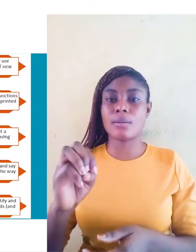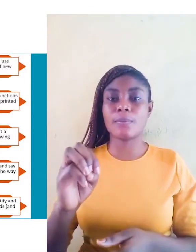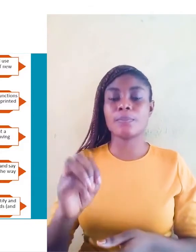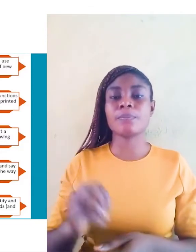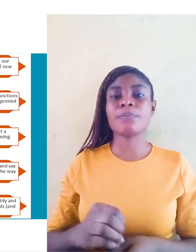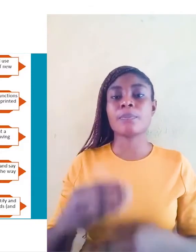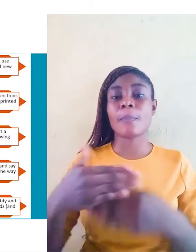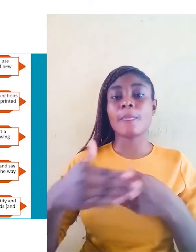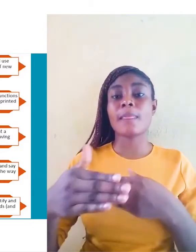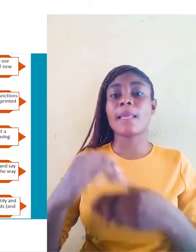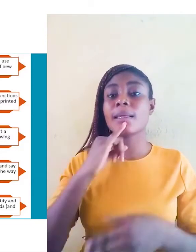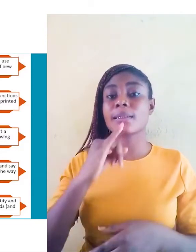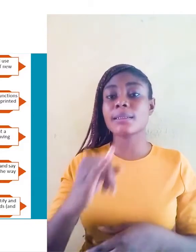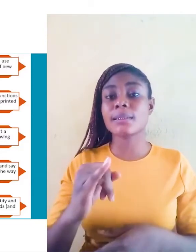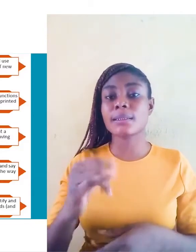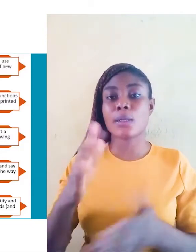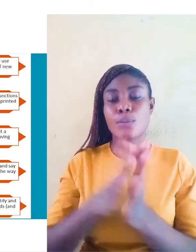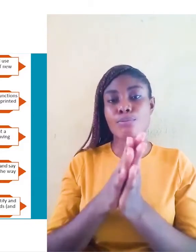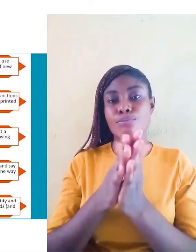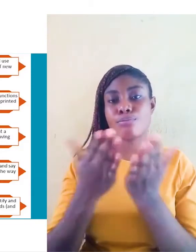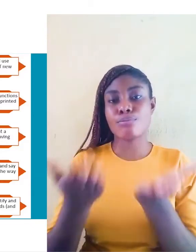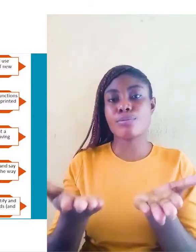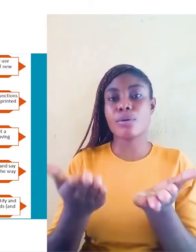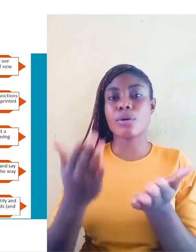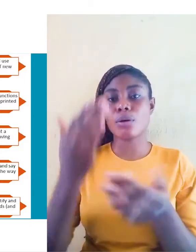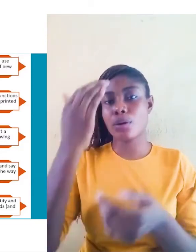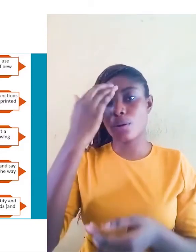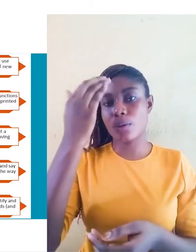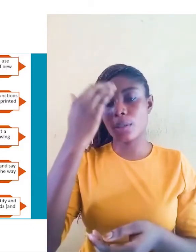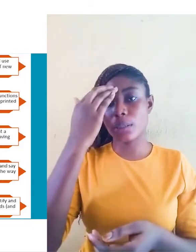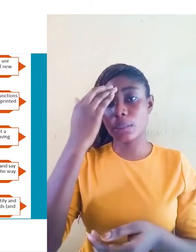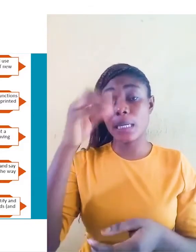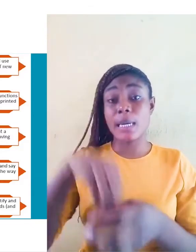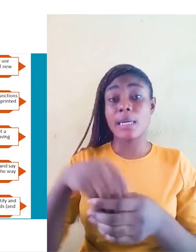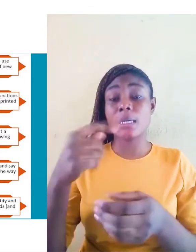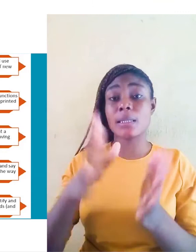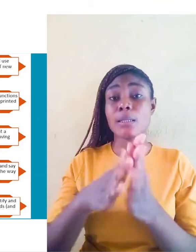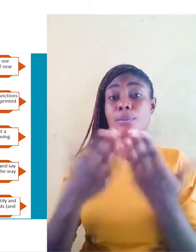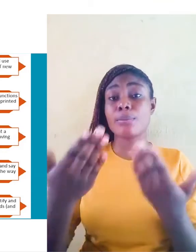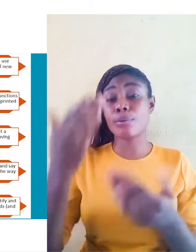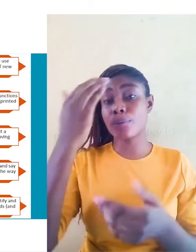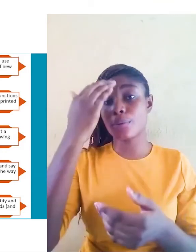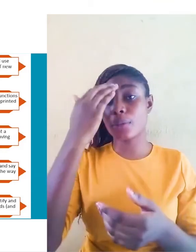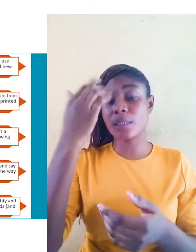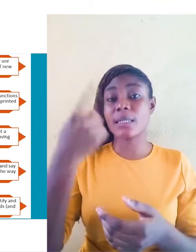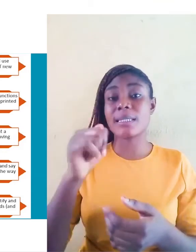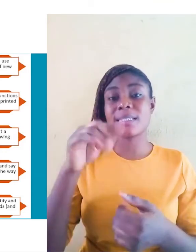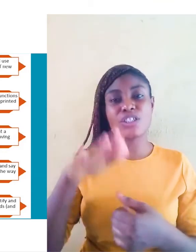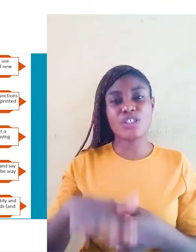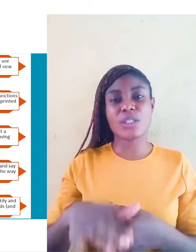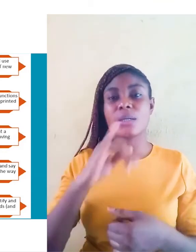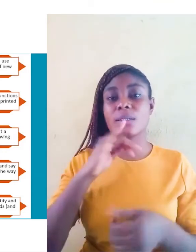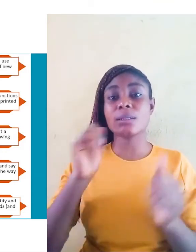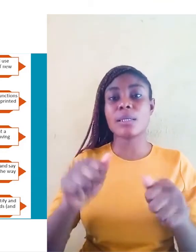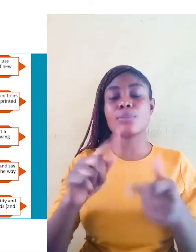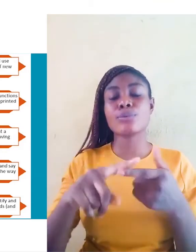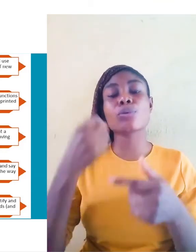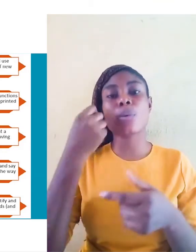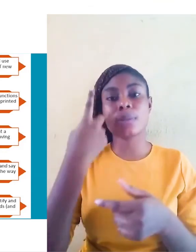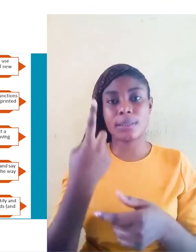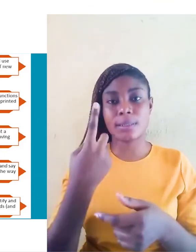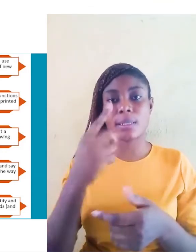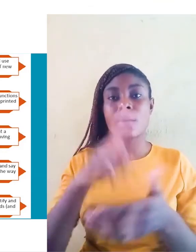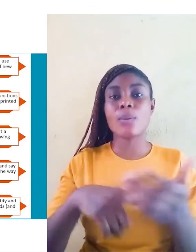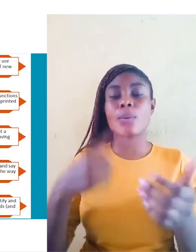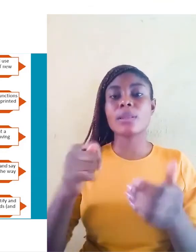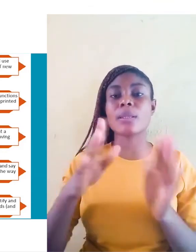The next is the book knowledge. And in the book knowledge, the child is able to understand